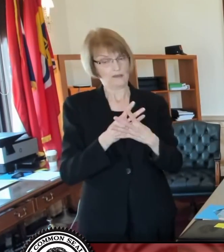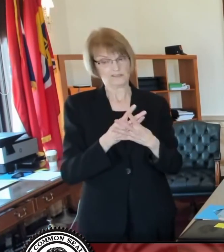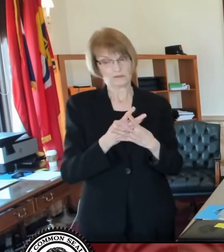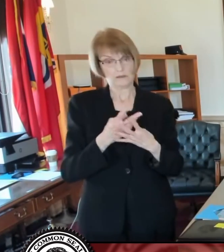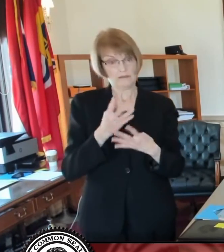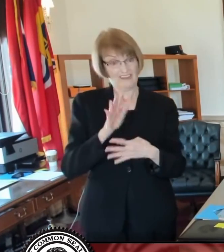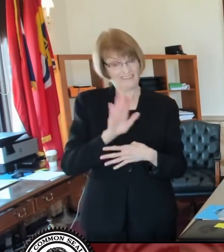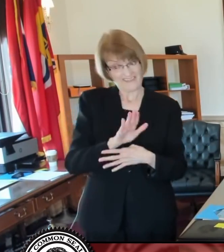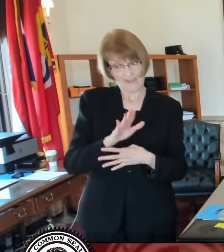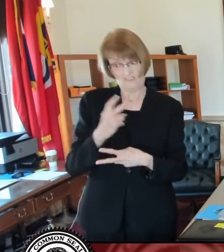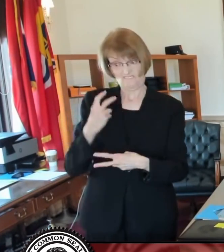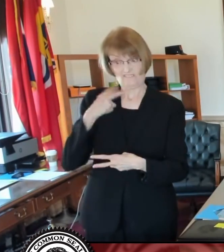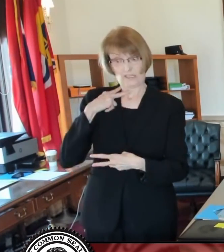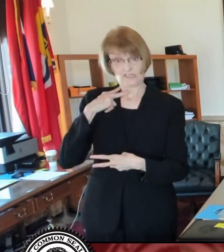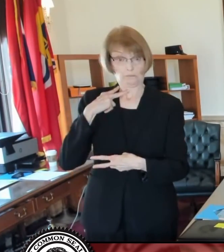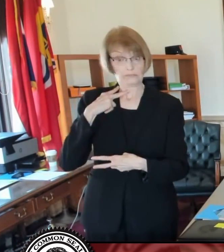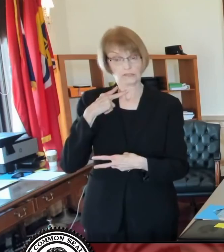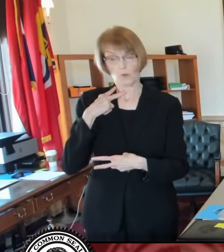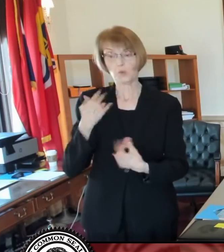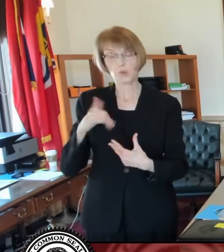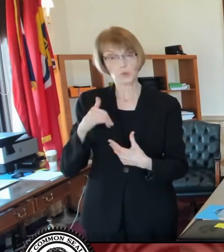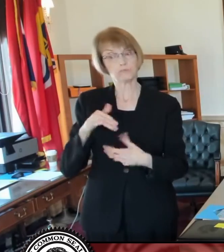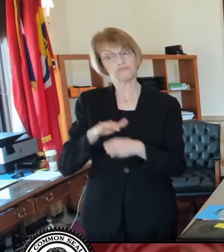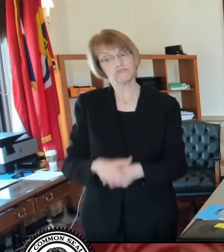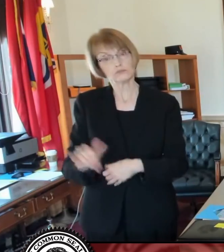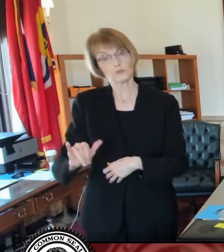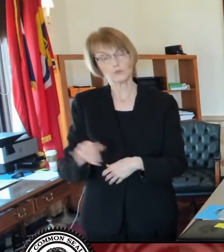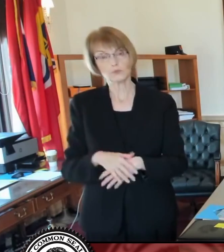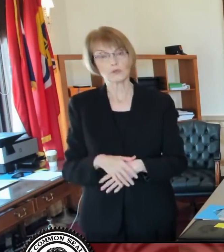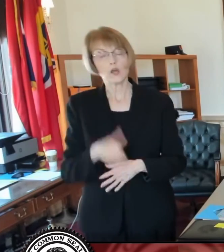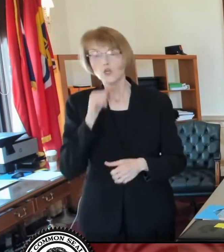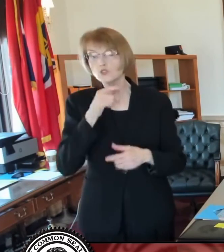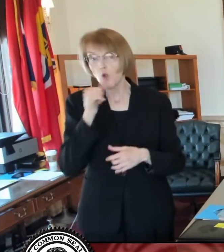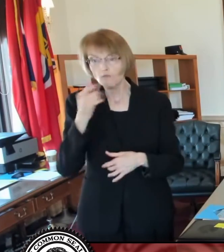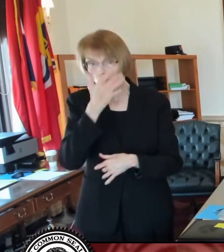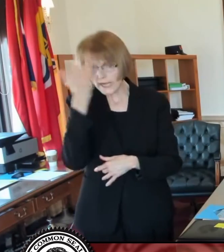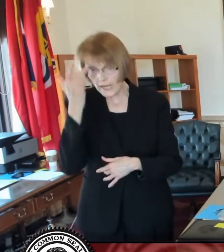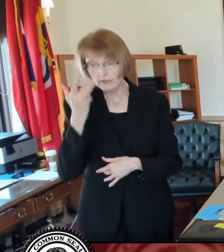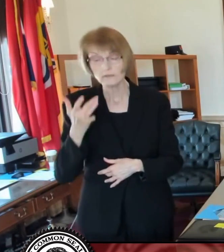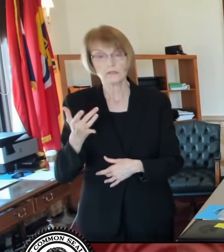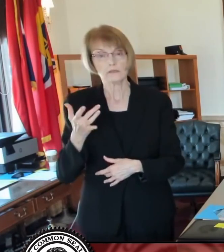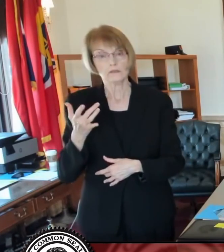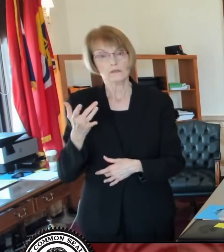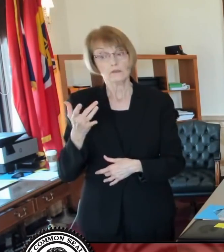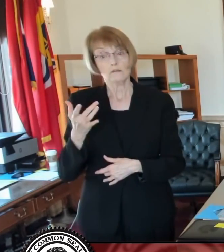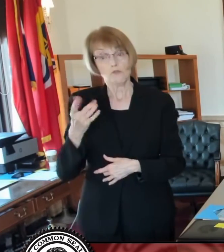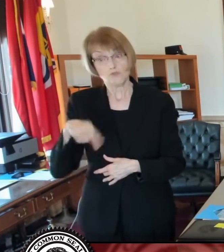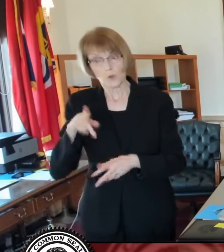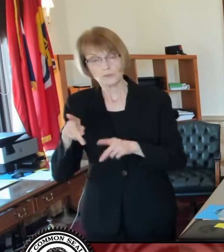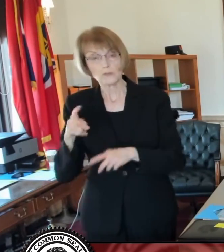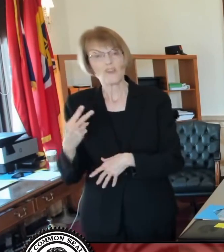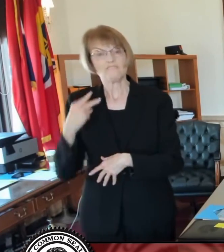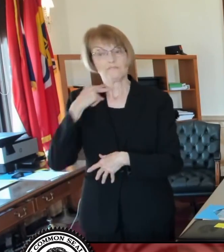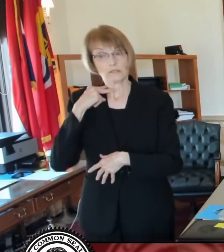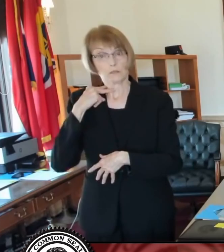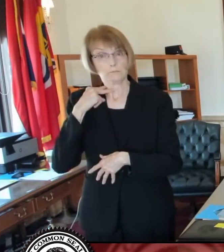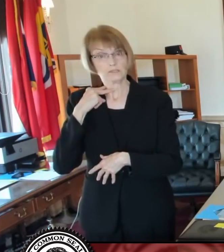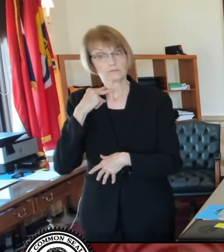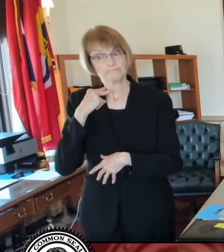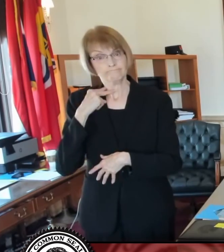let's not forget about the victims of crime and also our employees who work at CJC.